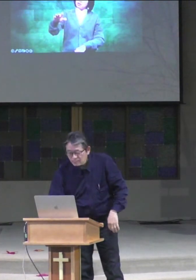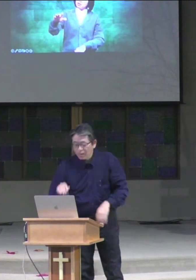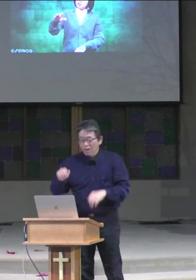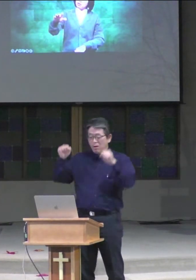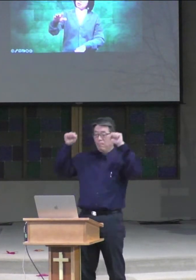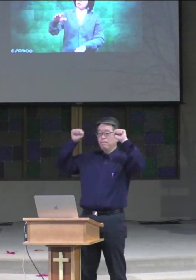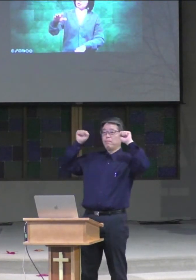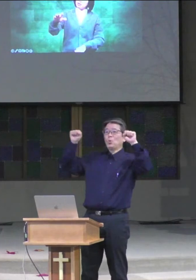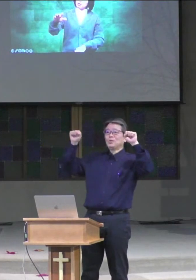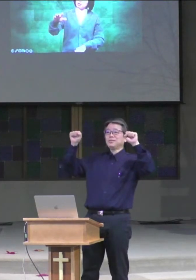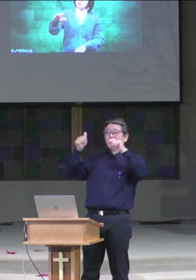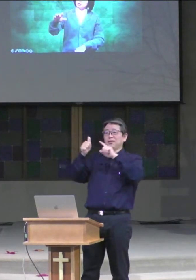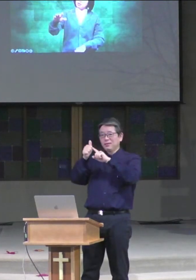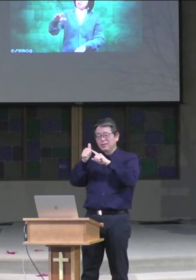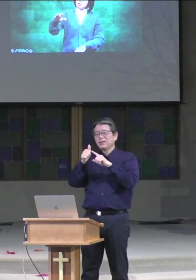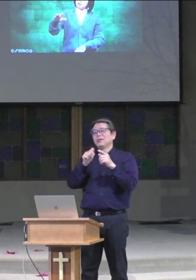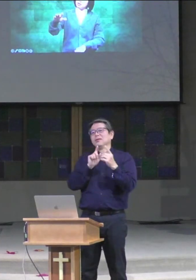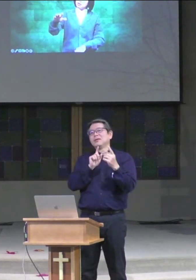4:10 and 11. This is Moses.